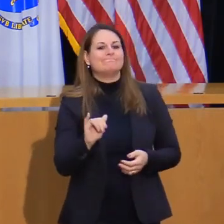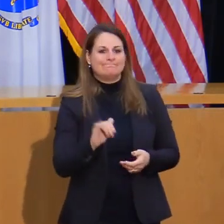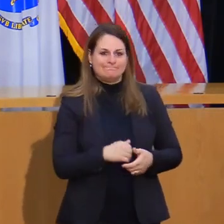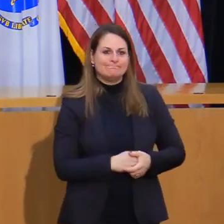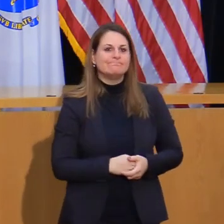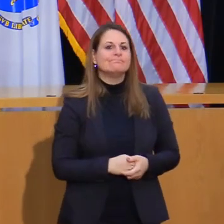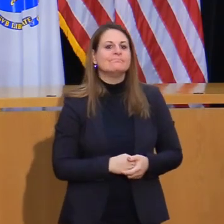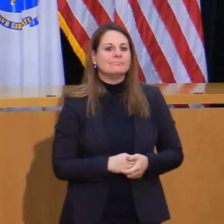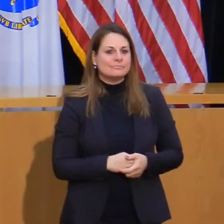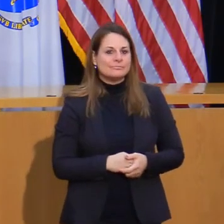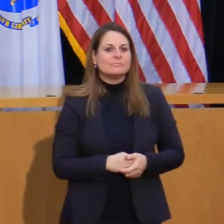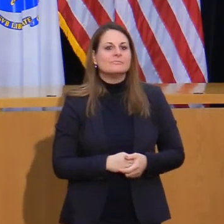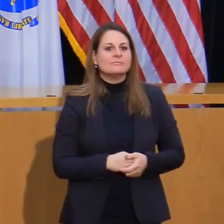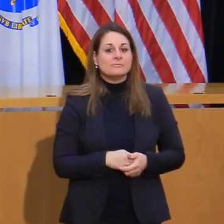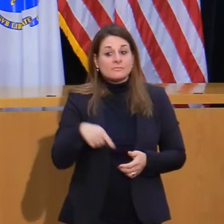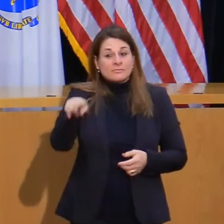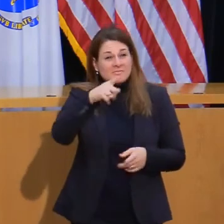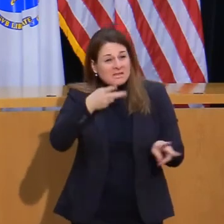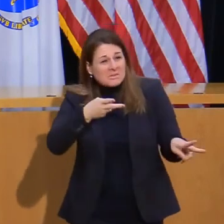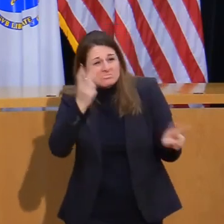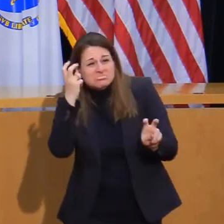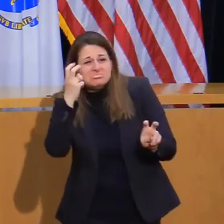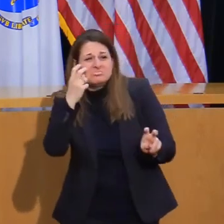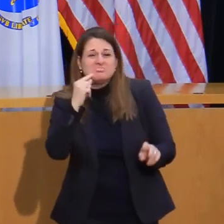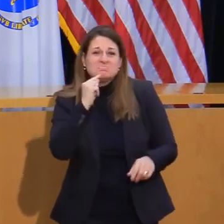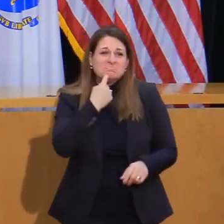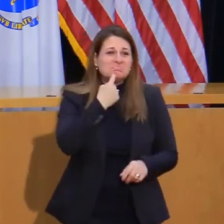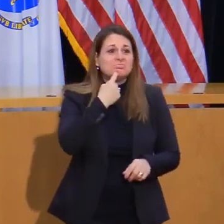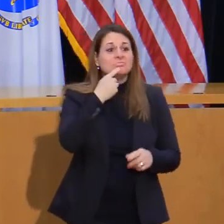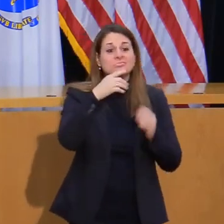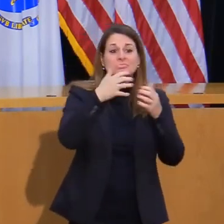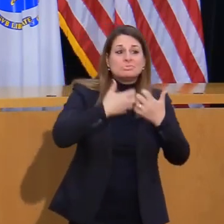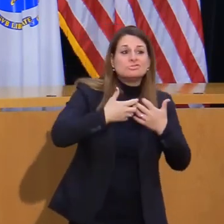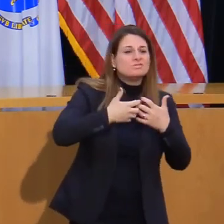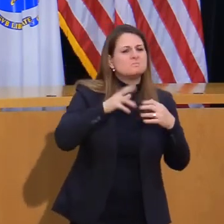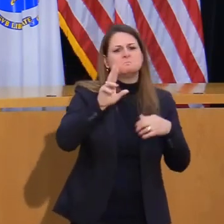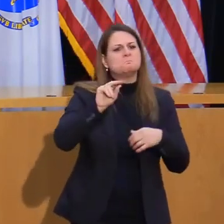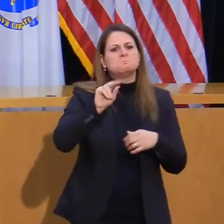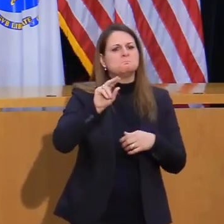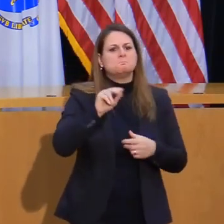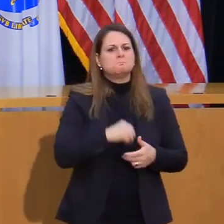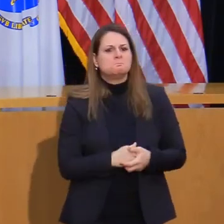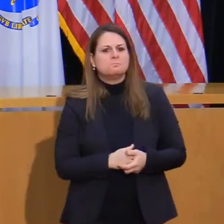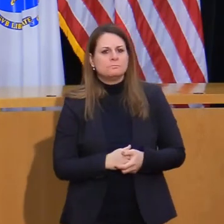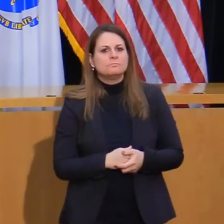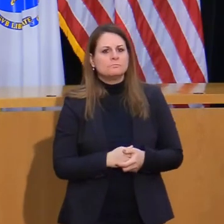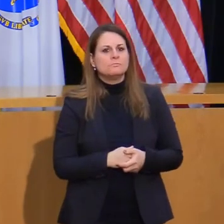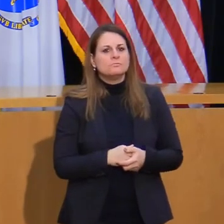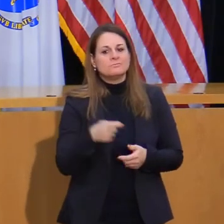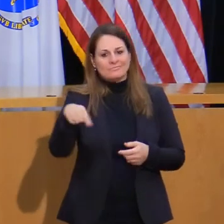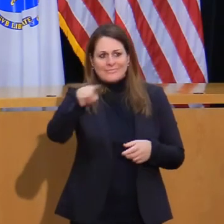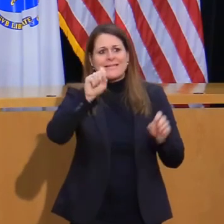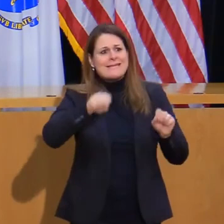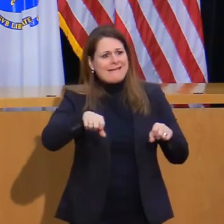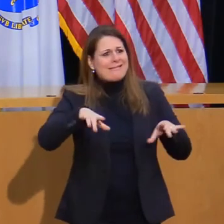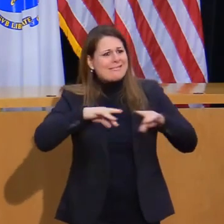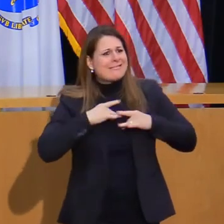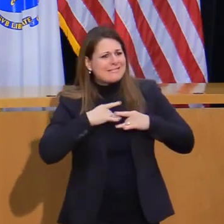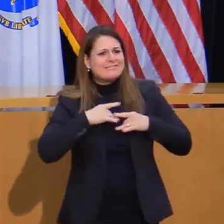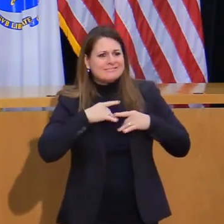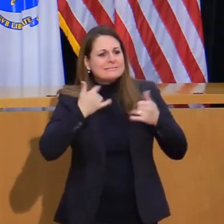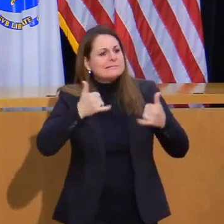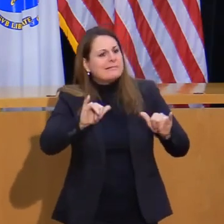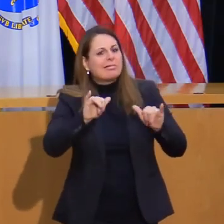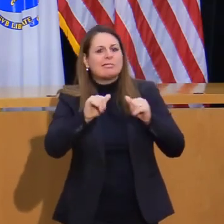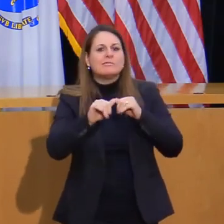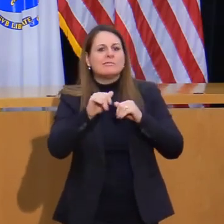hospitalized, it remains critically important for all residents, and especially young people, to continue to practice prevention